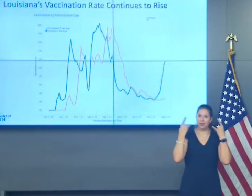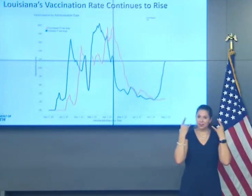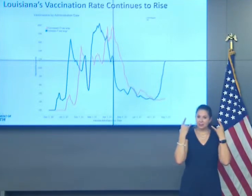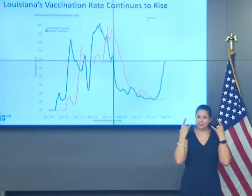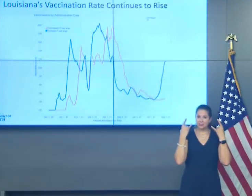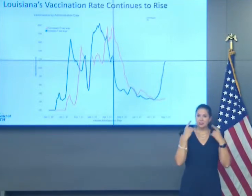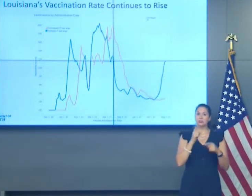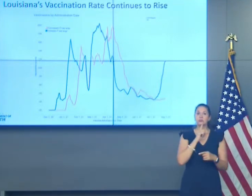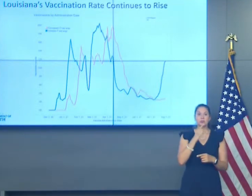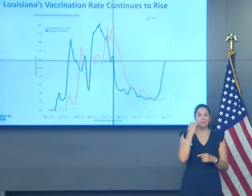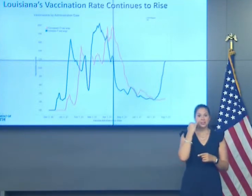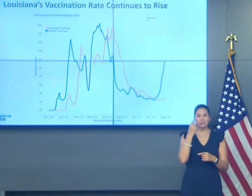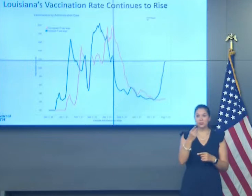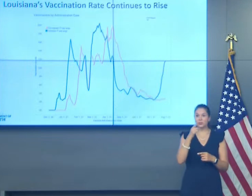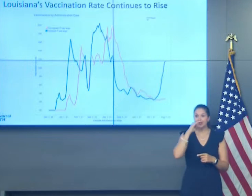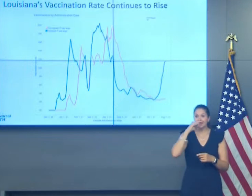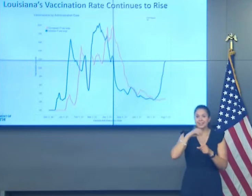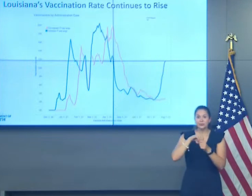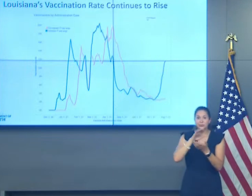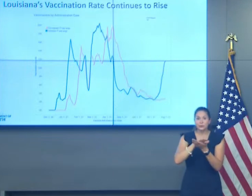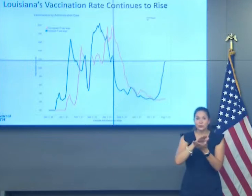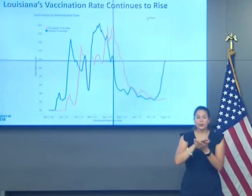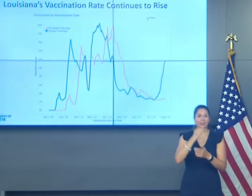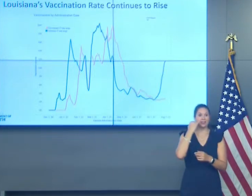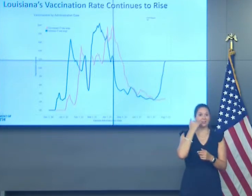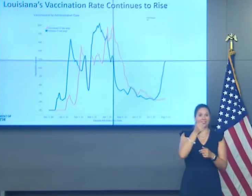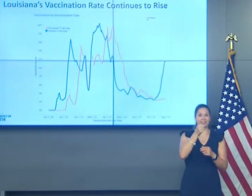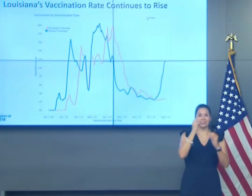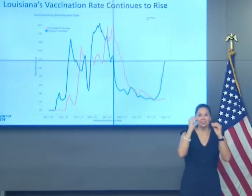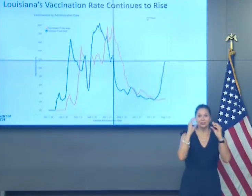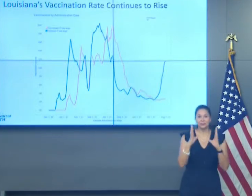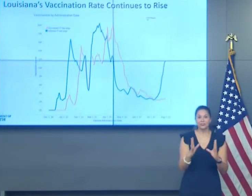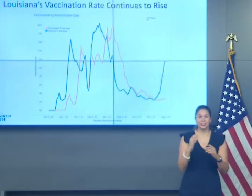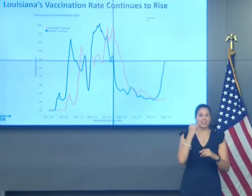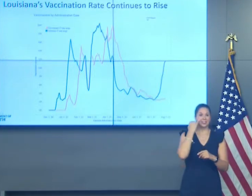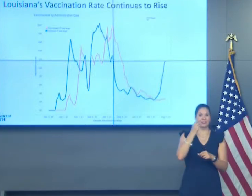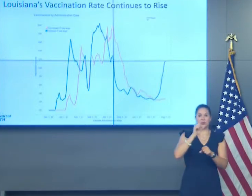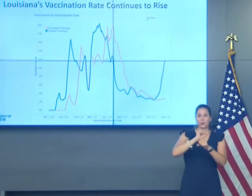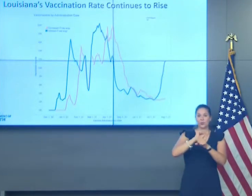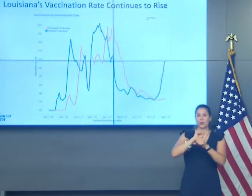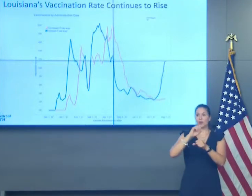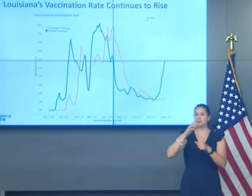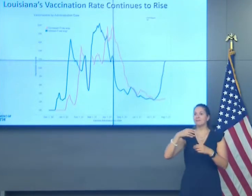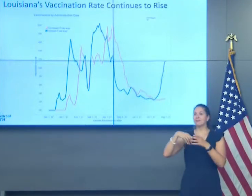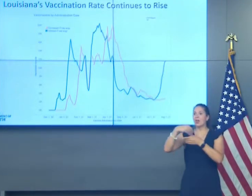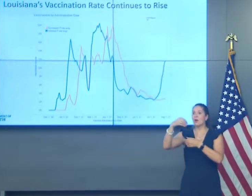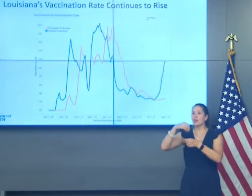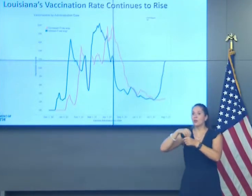holds true if you're a school kid, if you're a teacher, if you work in a workplace,